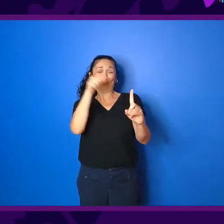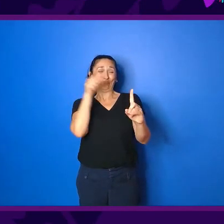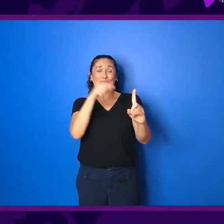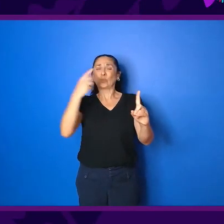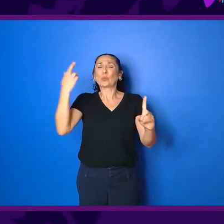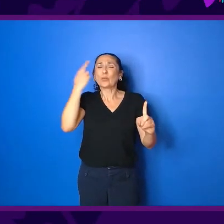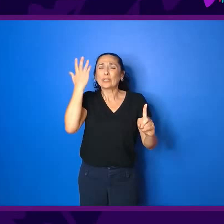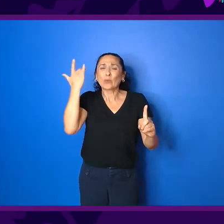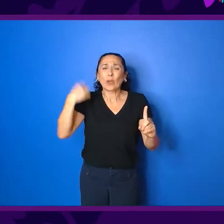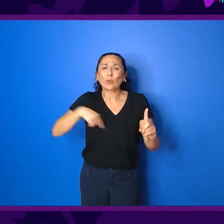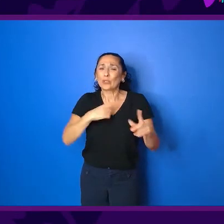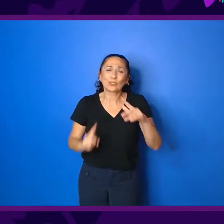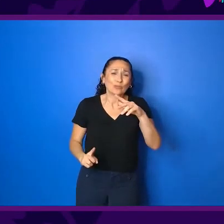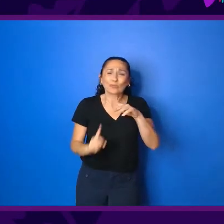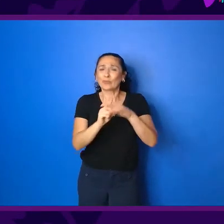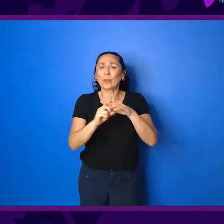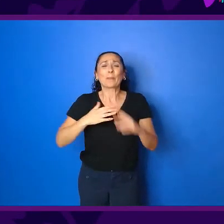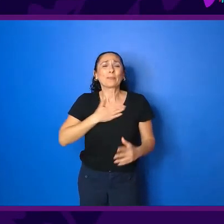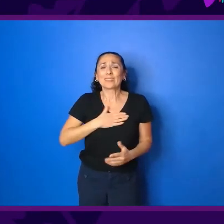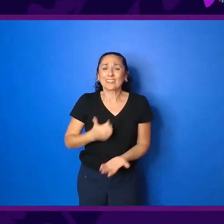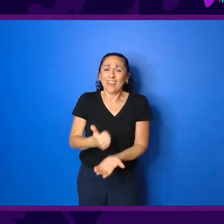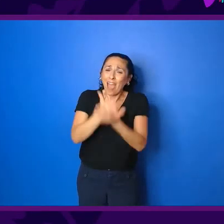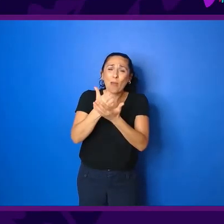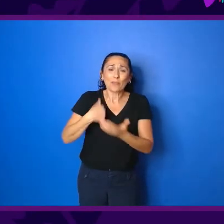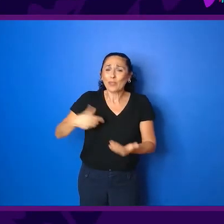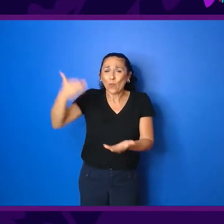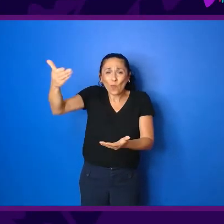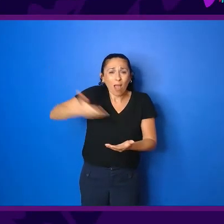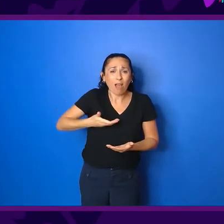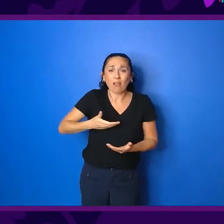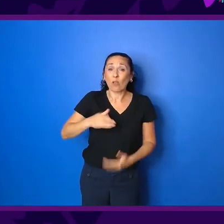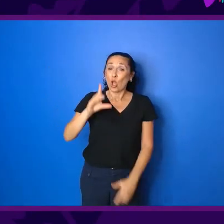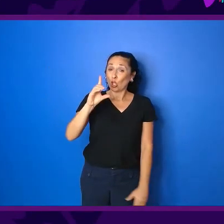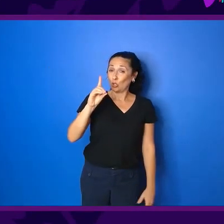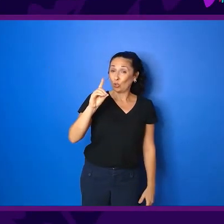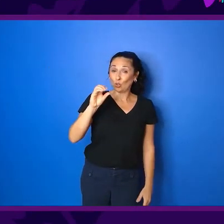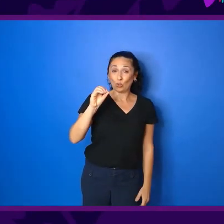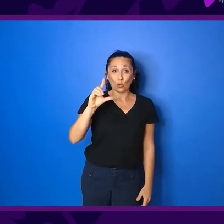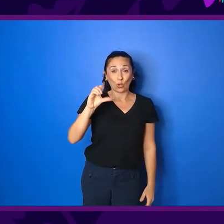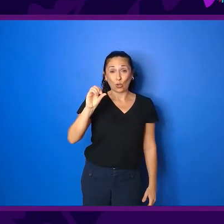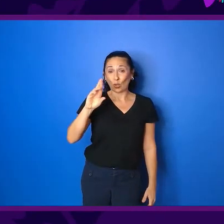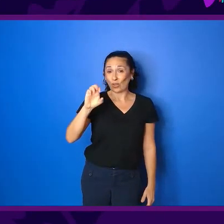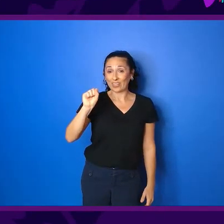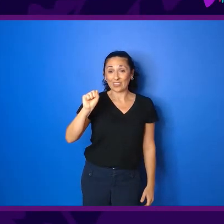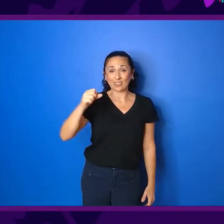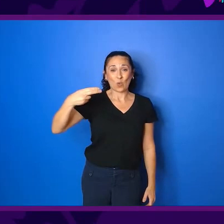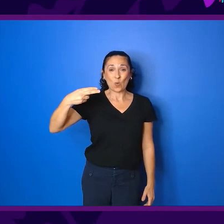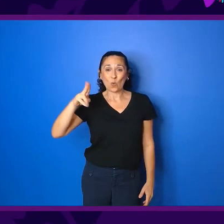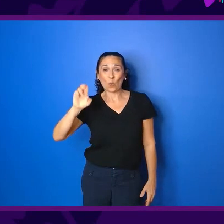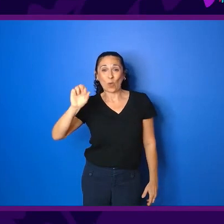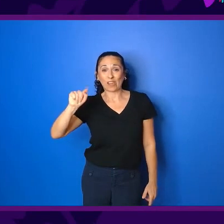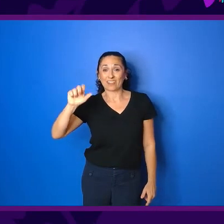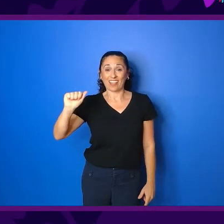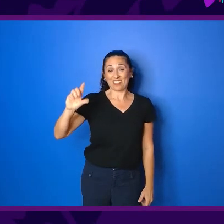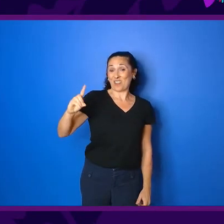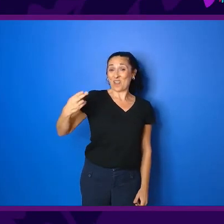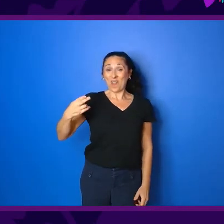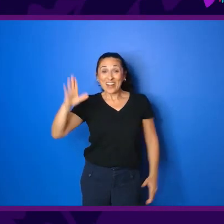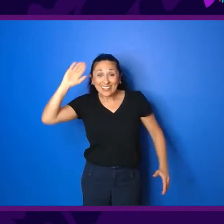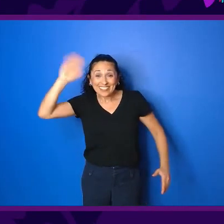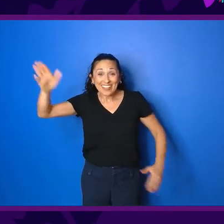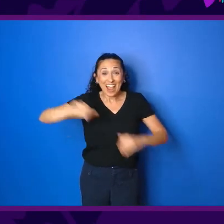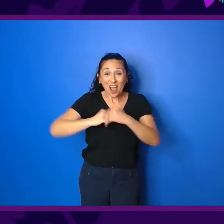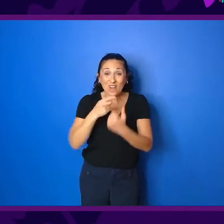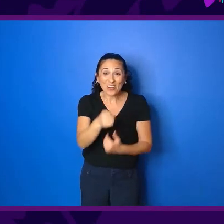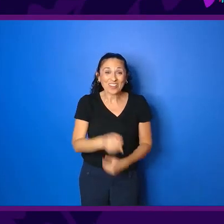up. Please help me in welcoming Dolores Huerta. Dolores, how are you? Oh,